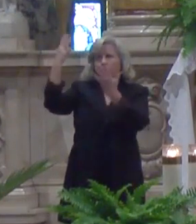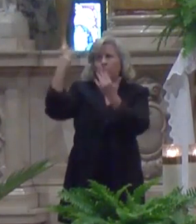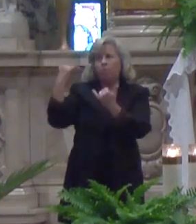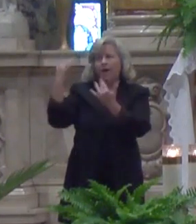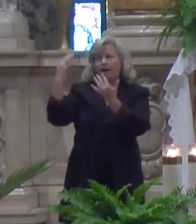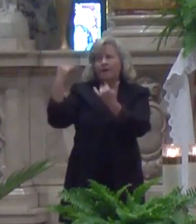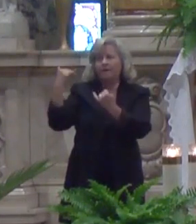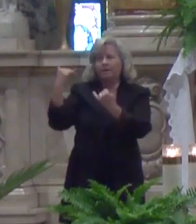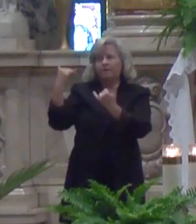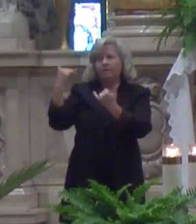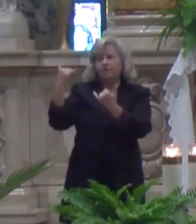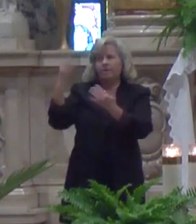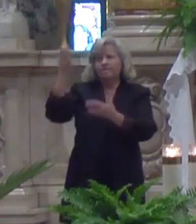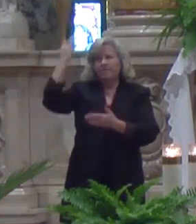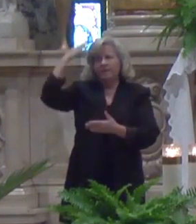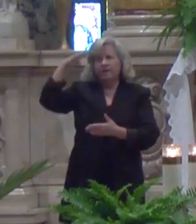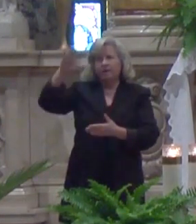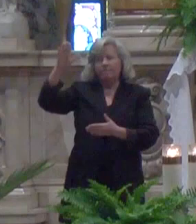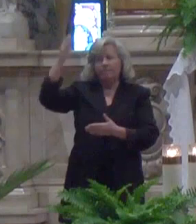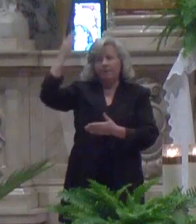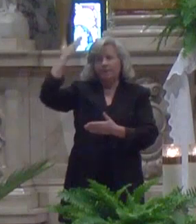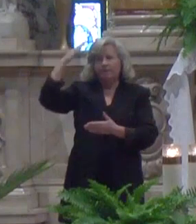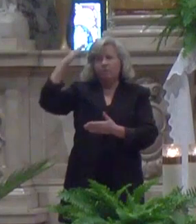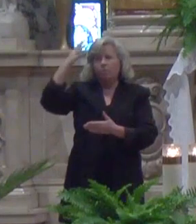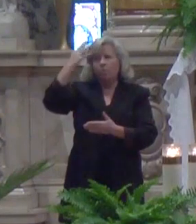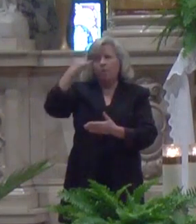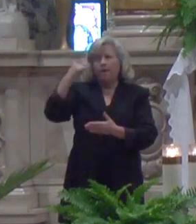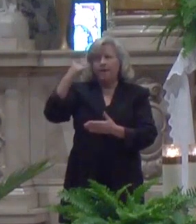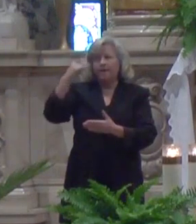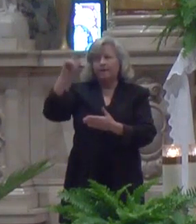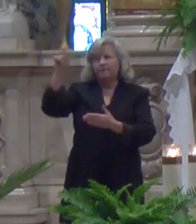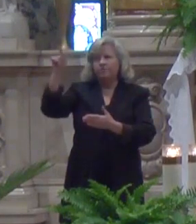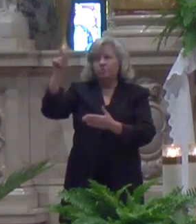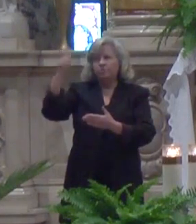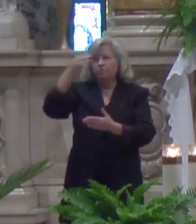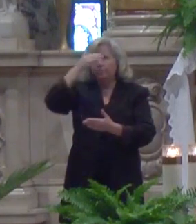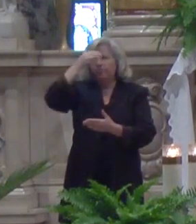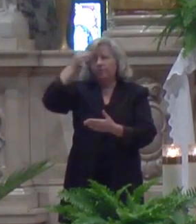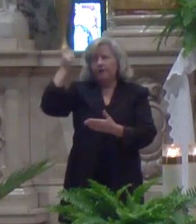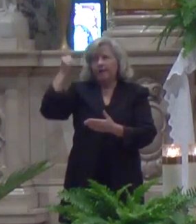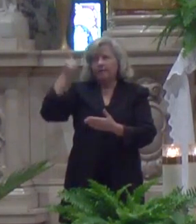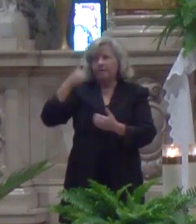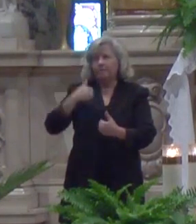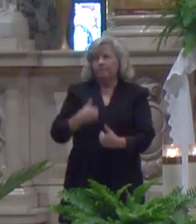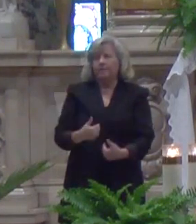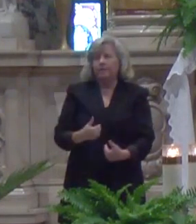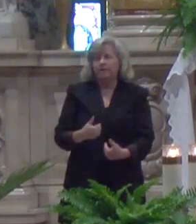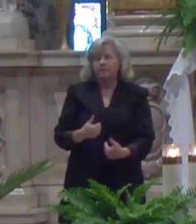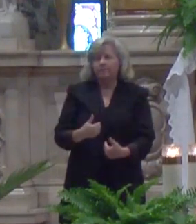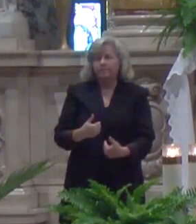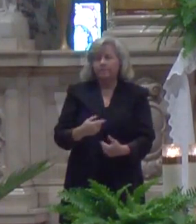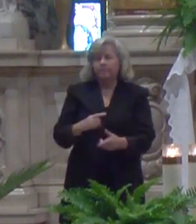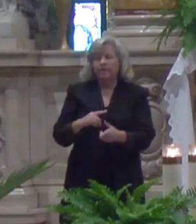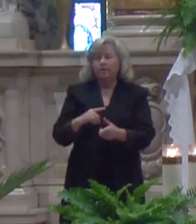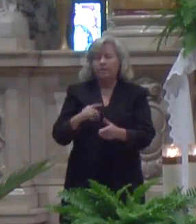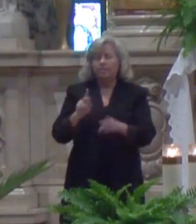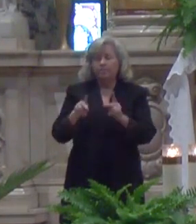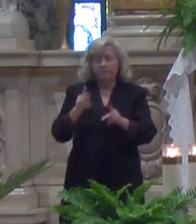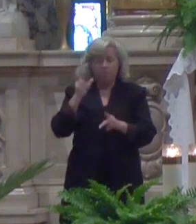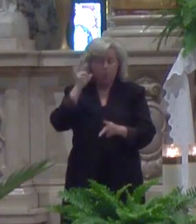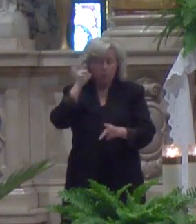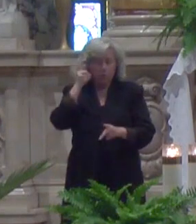which means, my God, why have you forsaken me?" Some of the bystanders who heard it